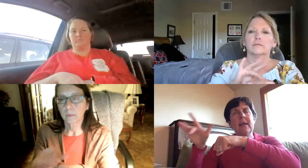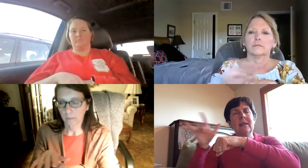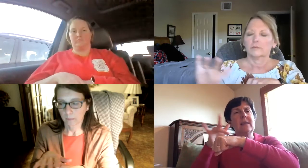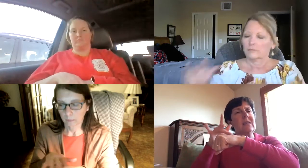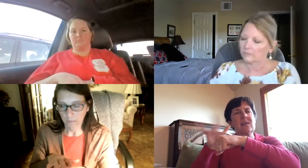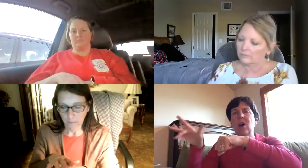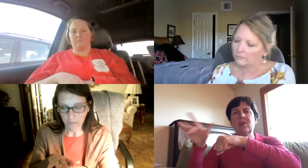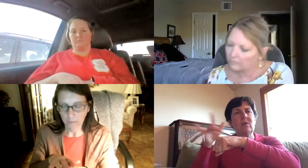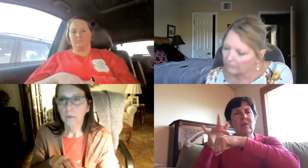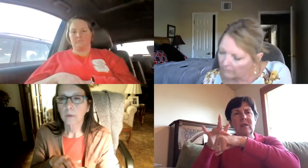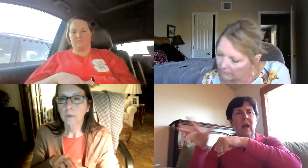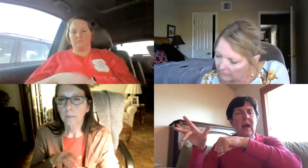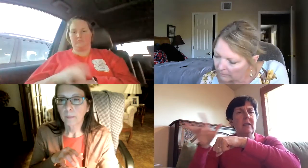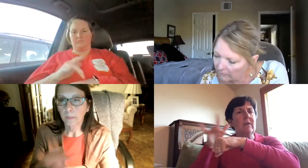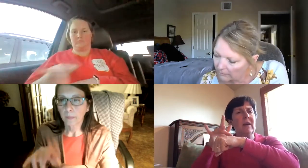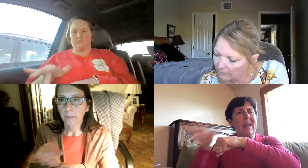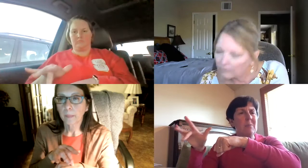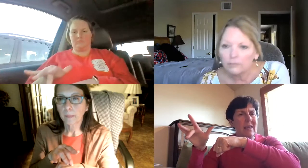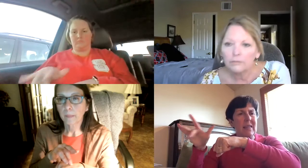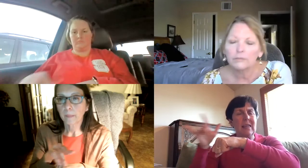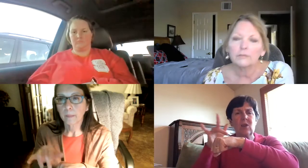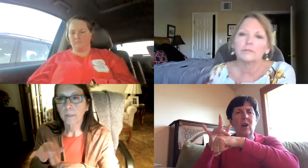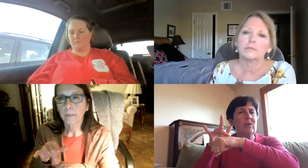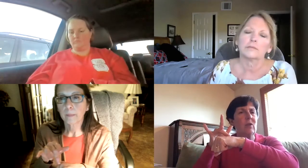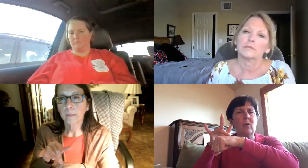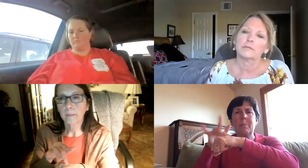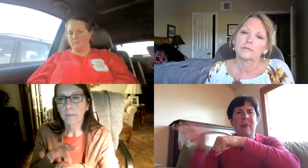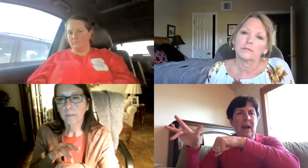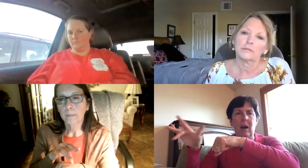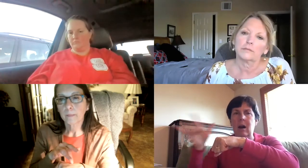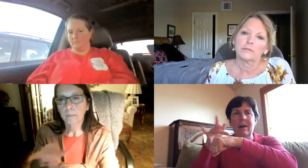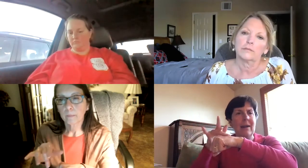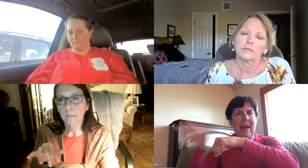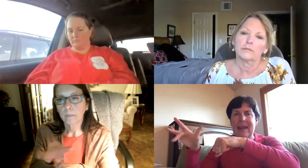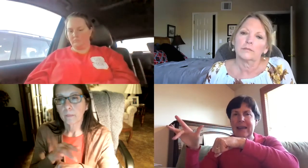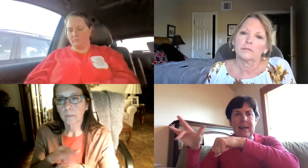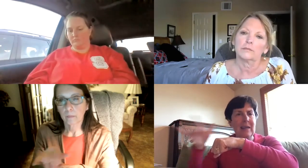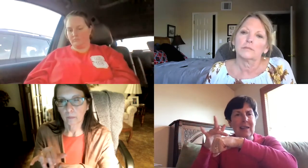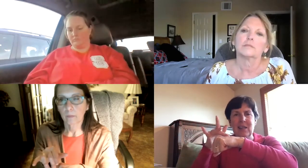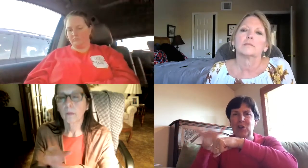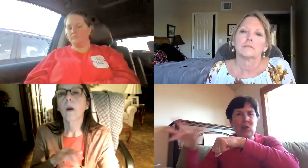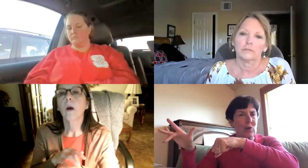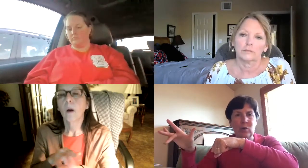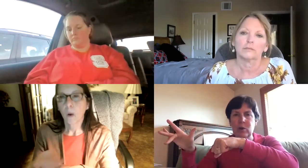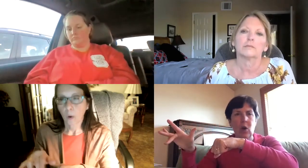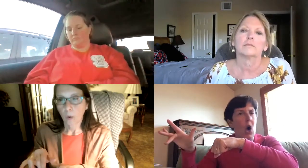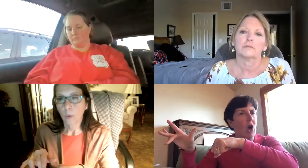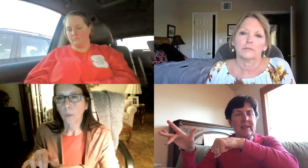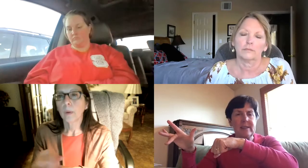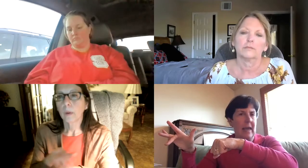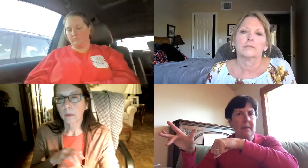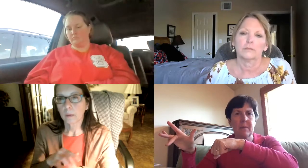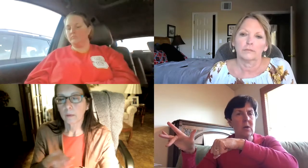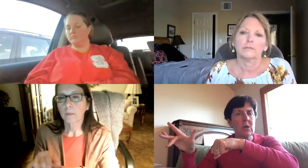And this is also the sign. Empty is also bare, naked, nude, all